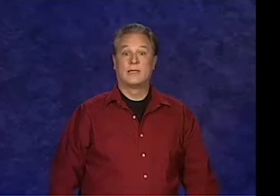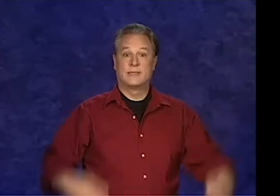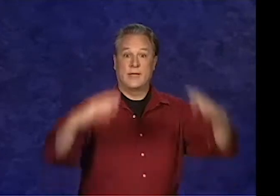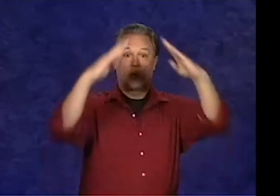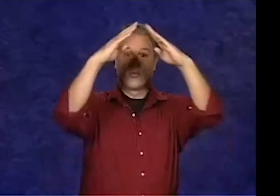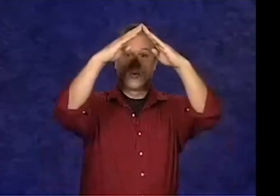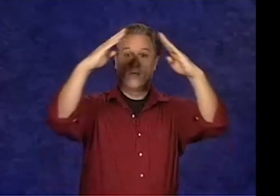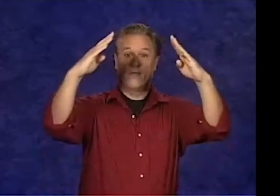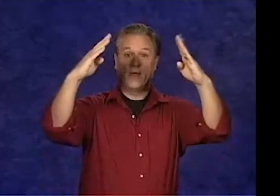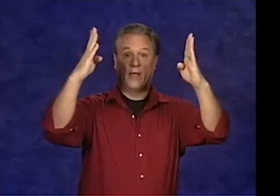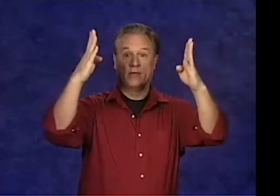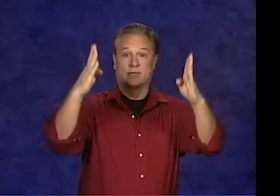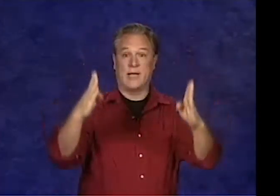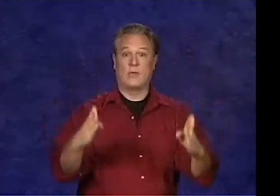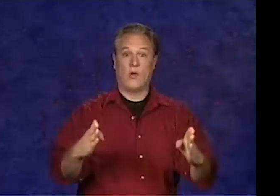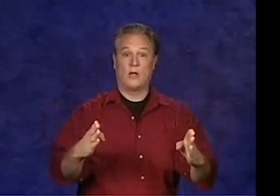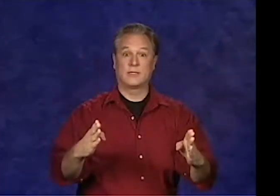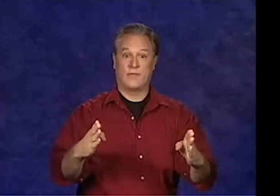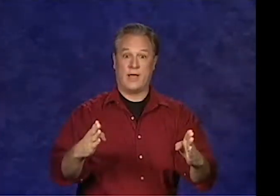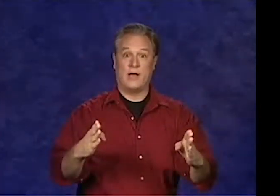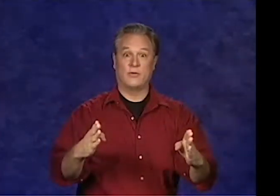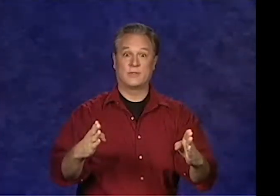See the roof and the side walls of the house?